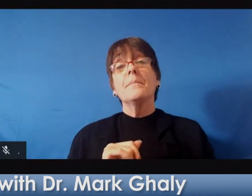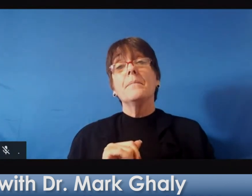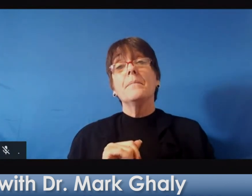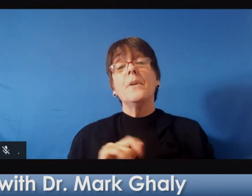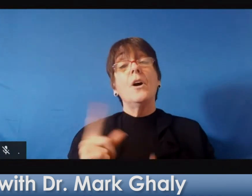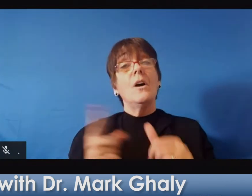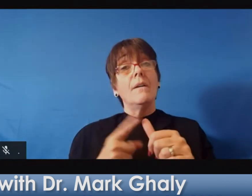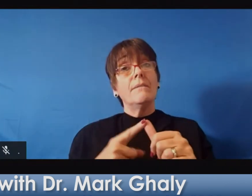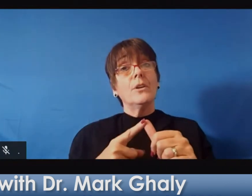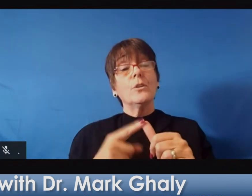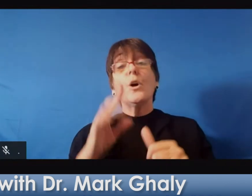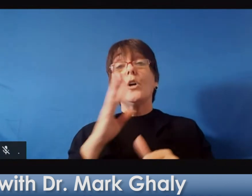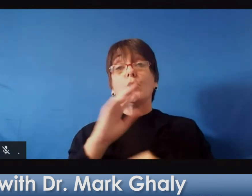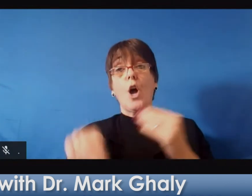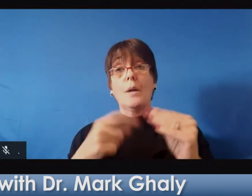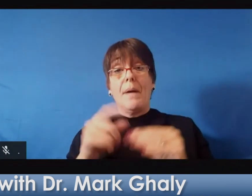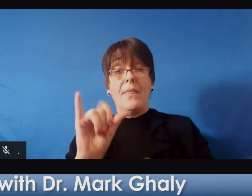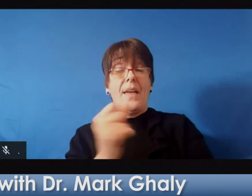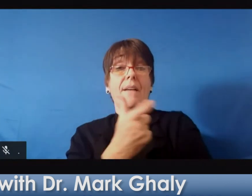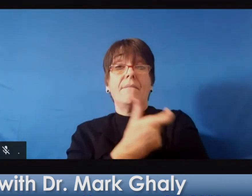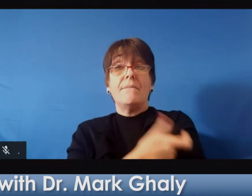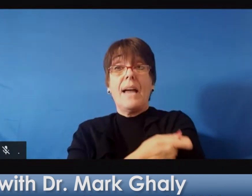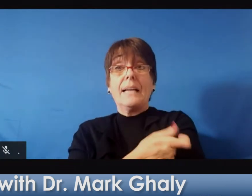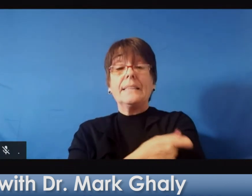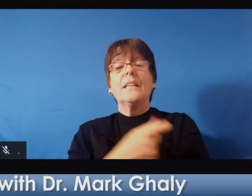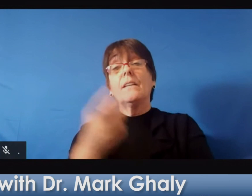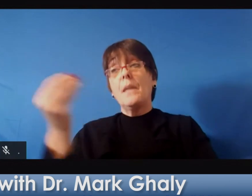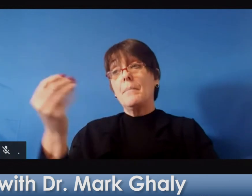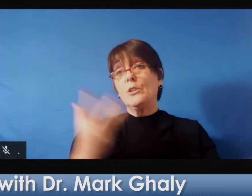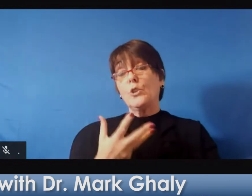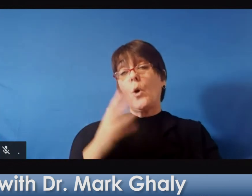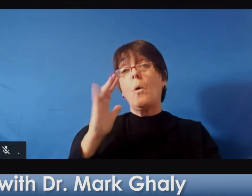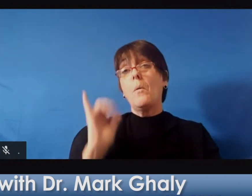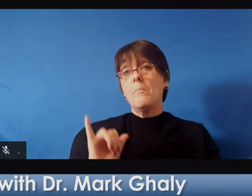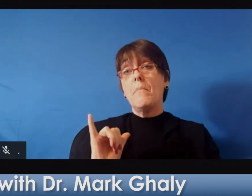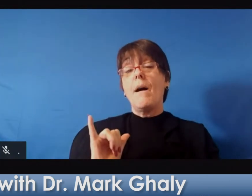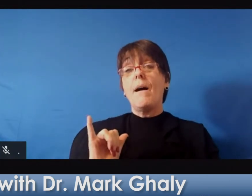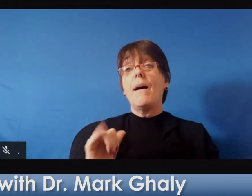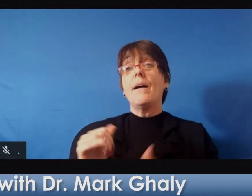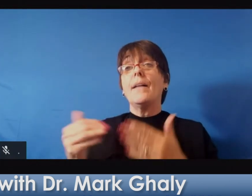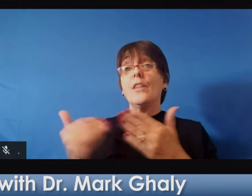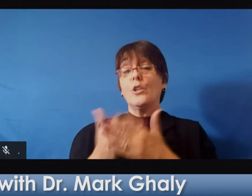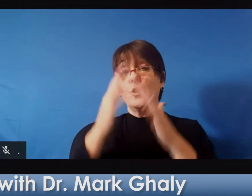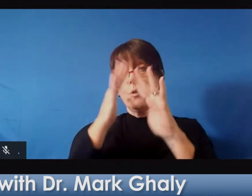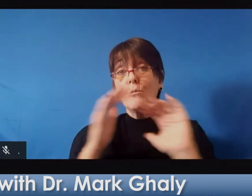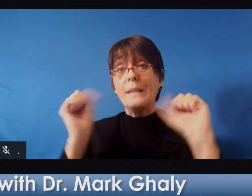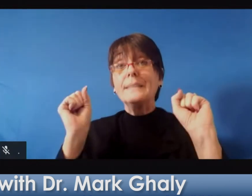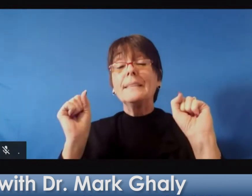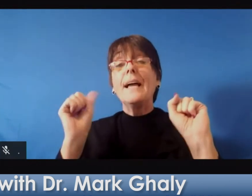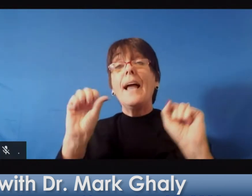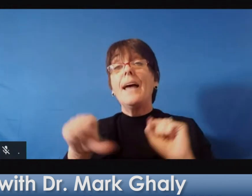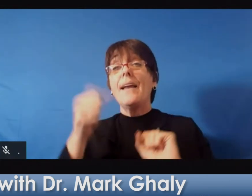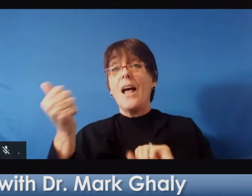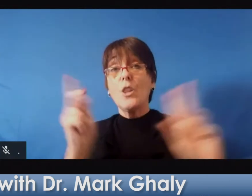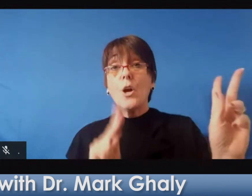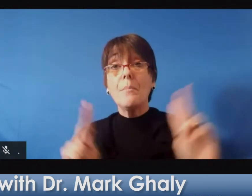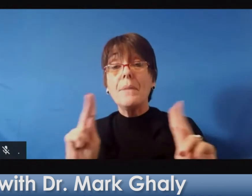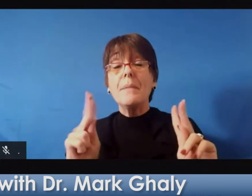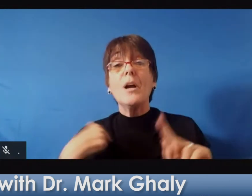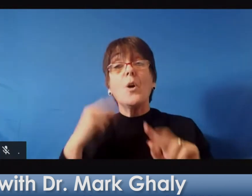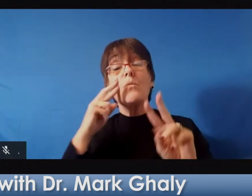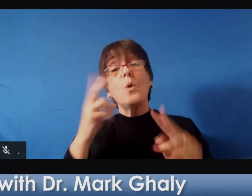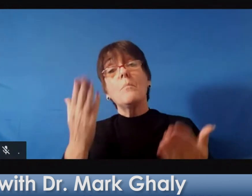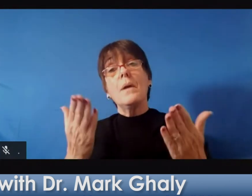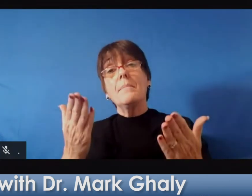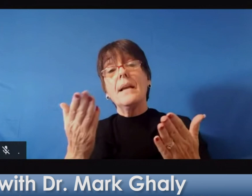First of all, let's talk about the vaccine. We're being told by the incoming administration and other people that we're looking at probably